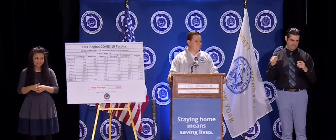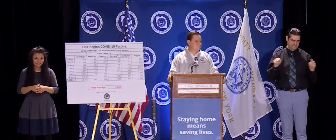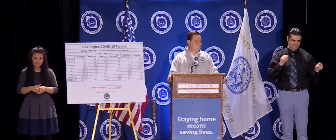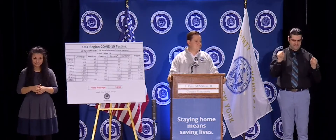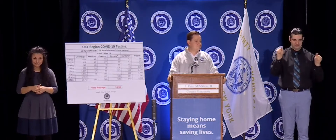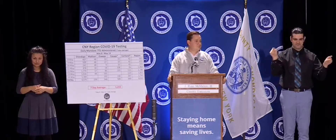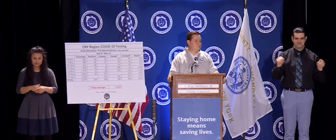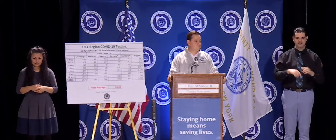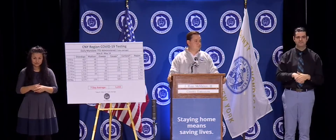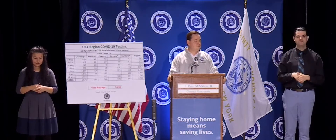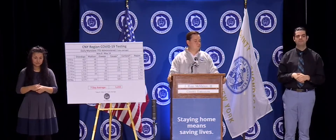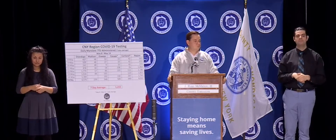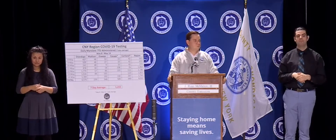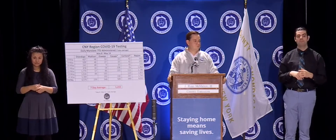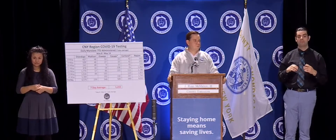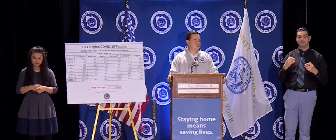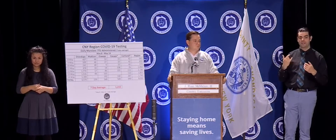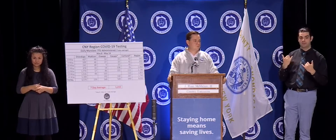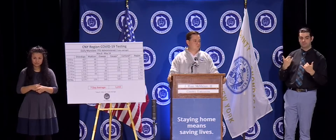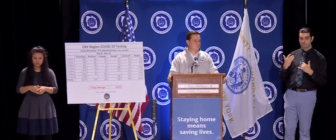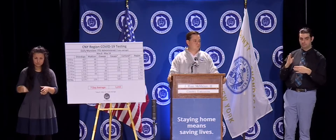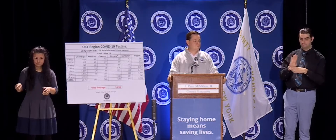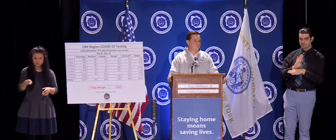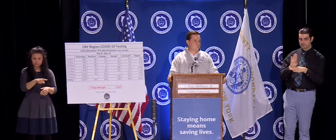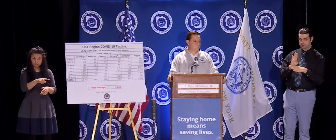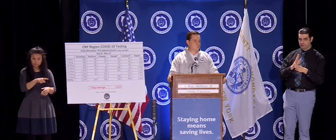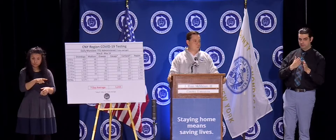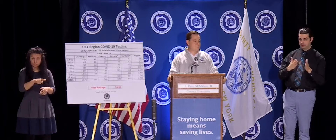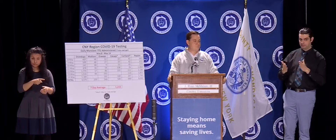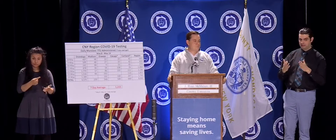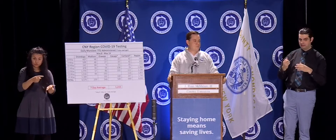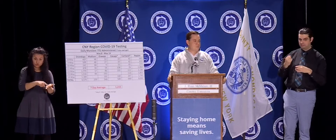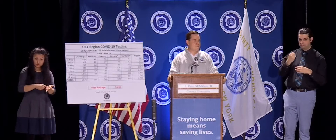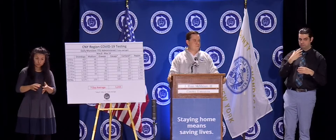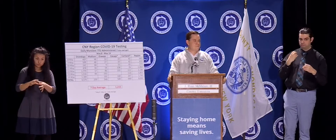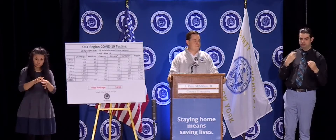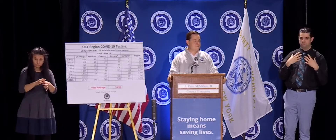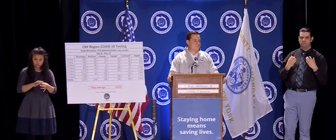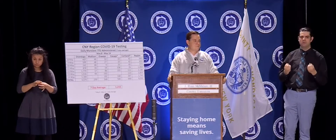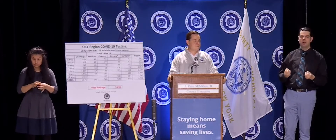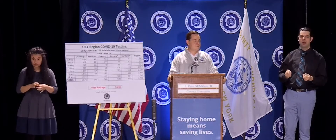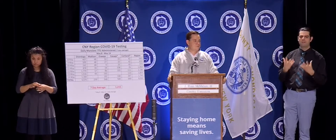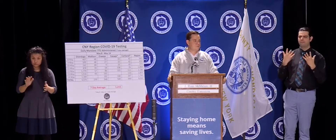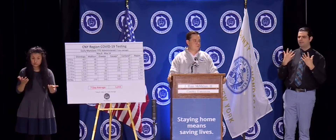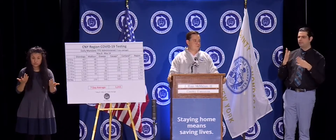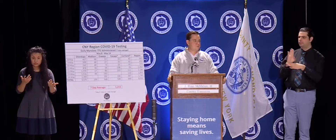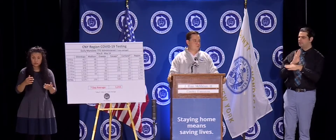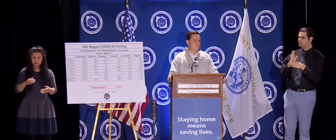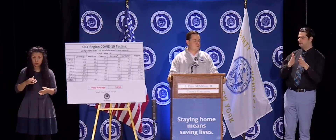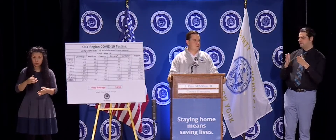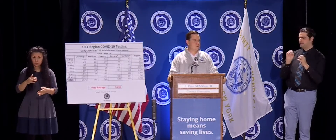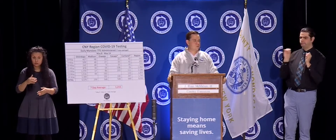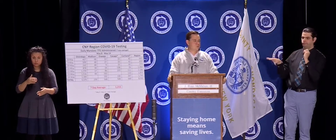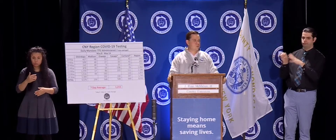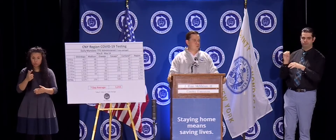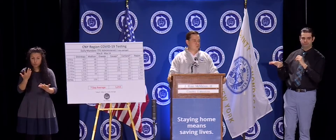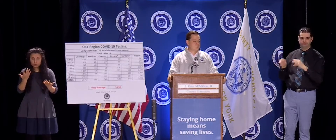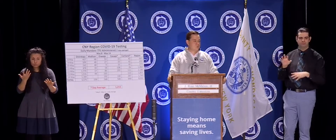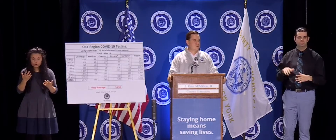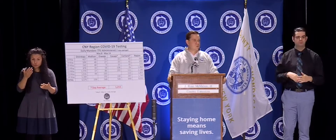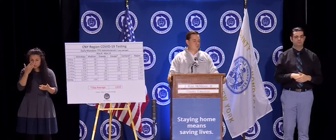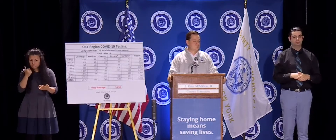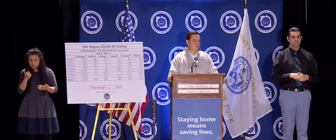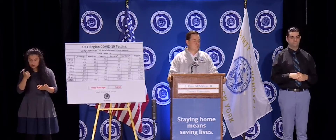startup plans did you receive from businesses? And can you tell us about what the process is? Do they have to wait for a call back from your